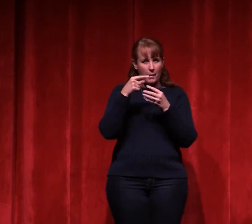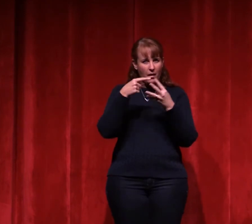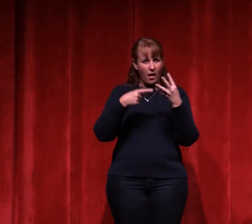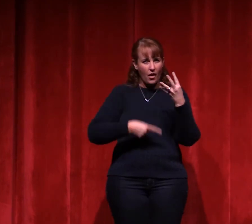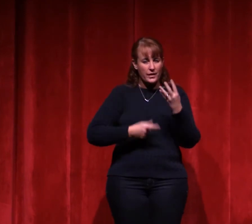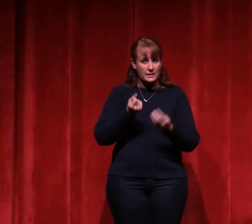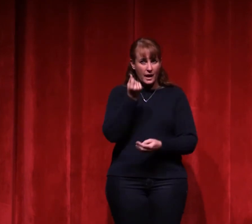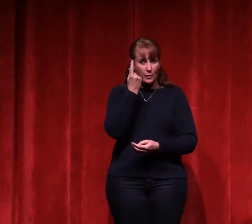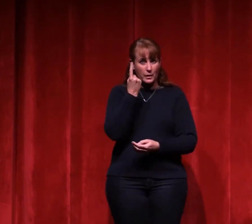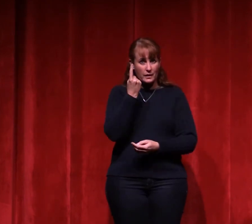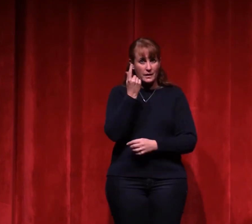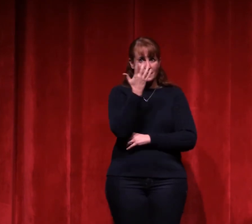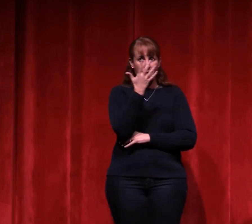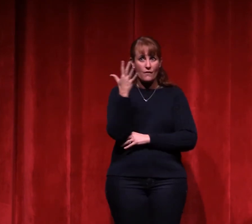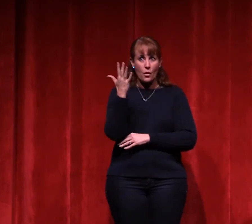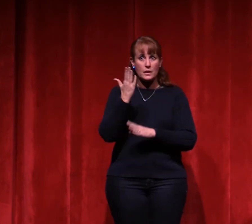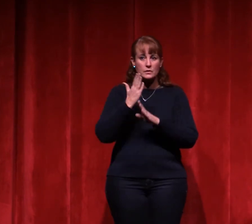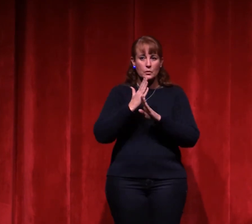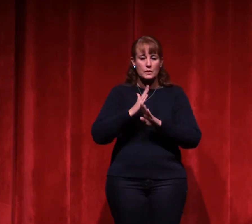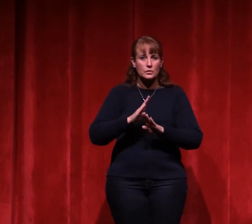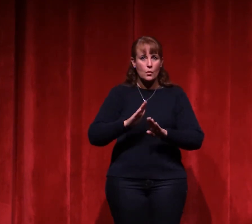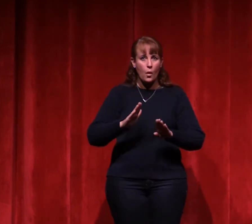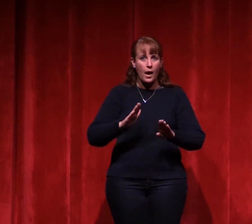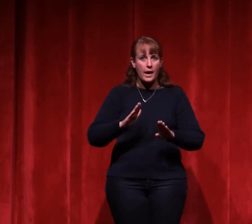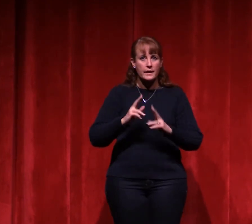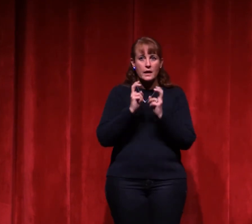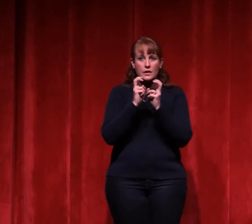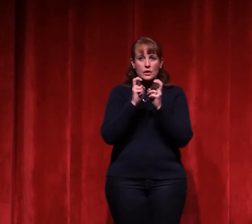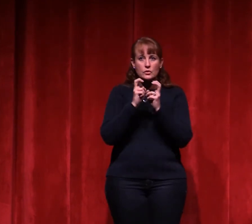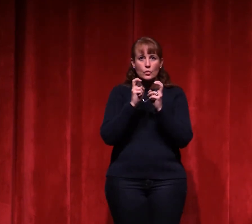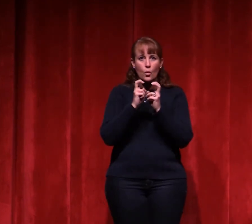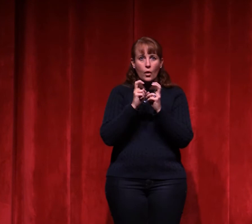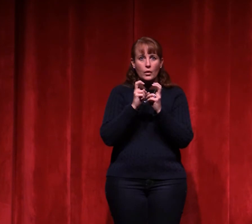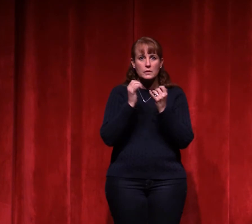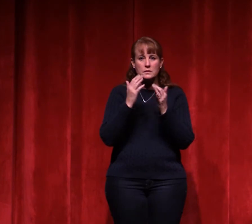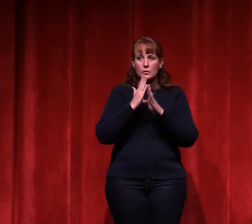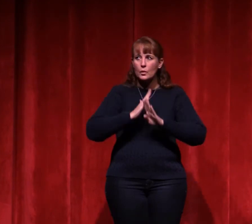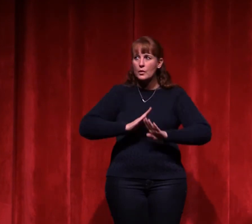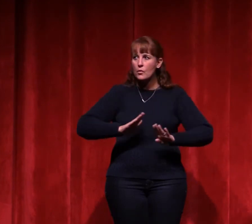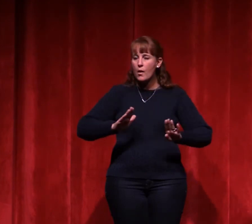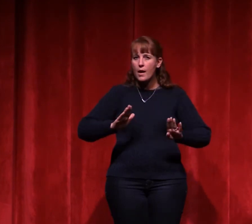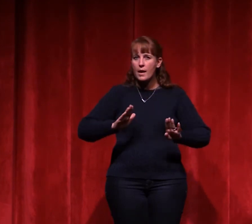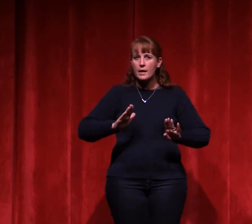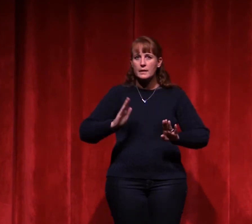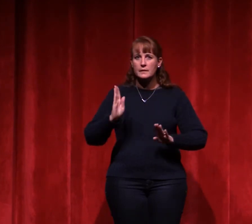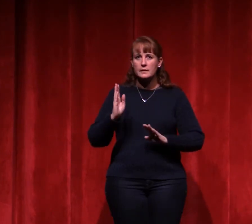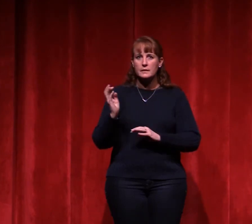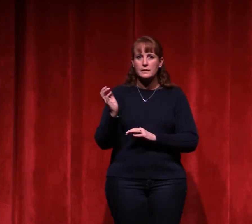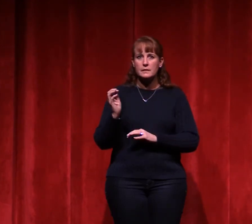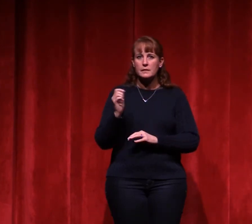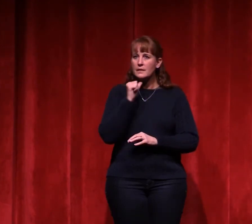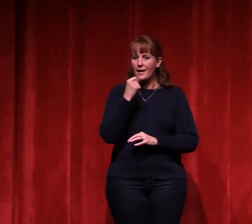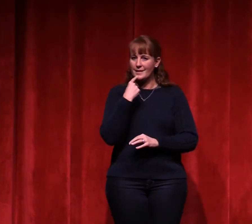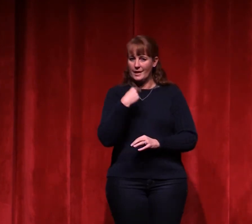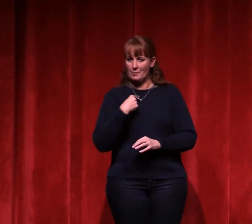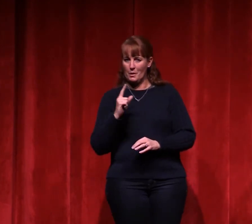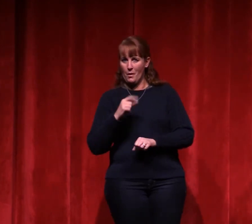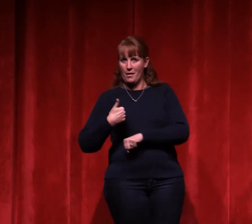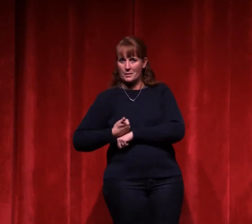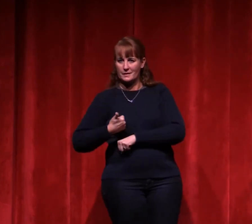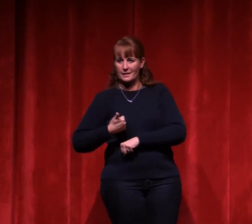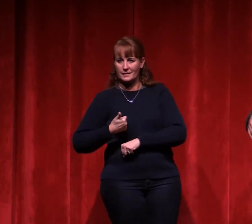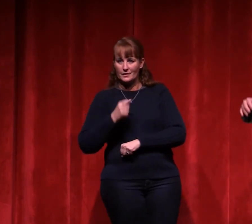I realized that the forest was quiet. The squirrels were no longer chattering in the background, giving up my position in the